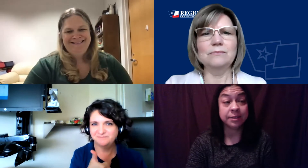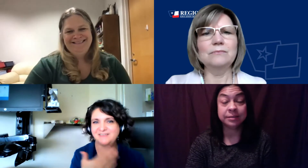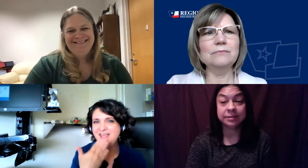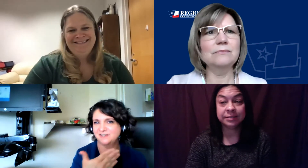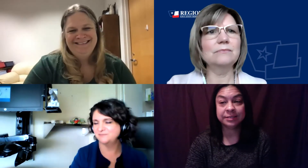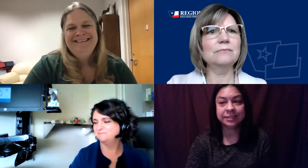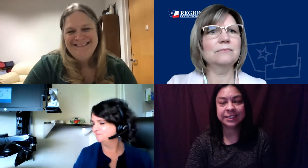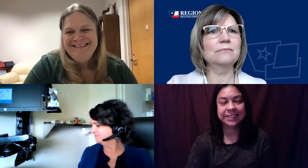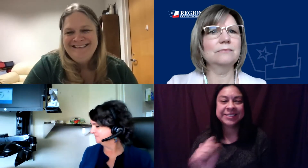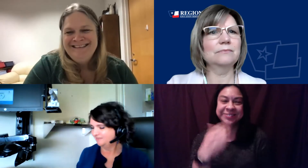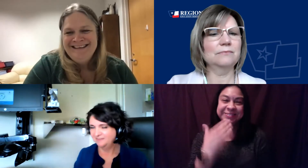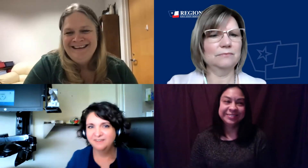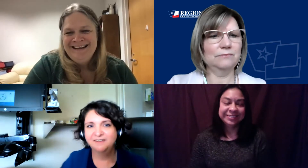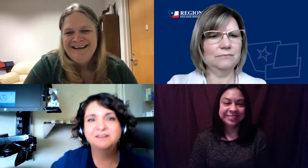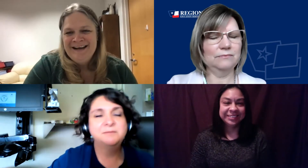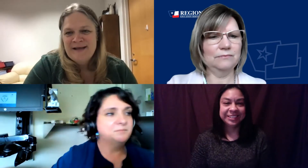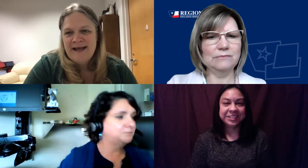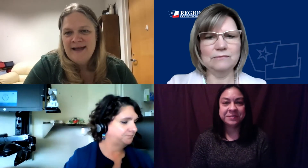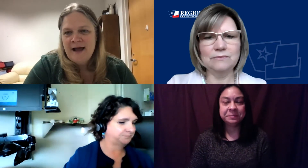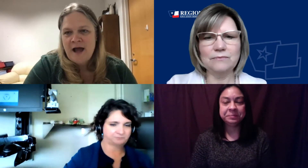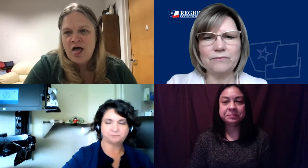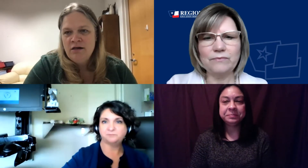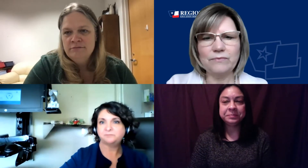that. Thanks.